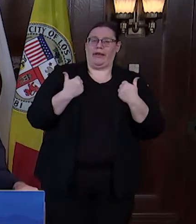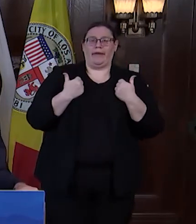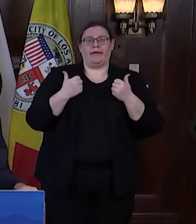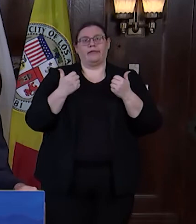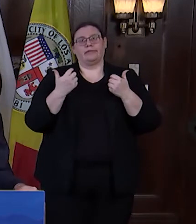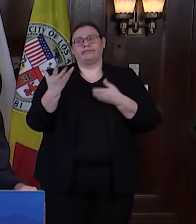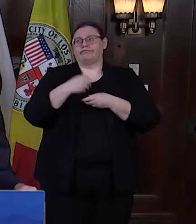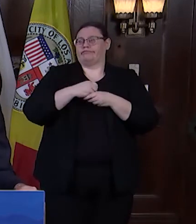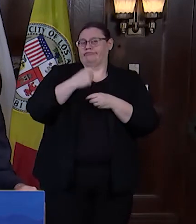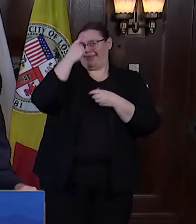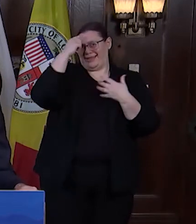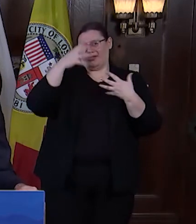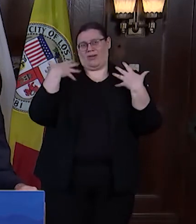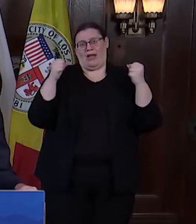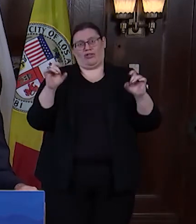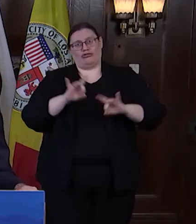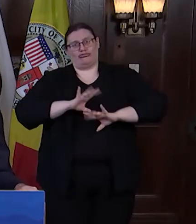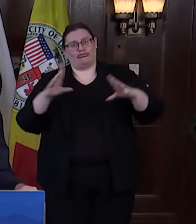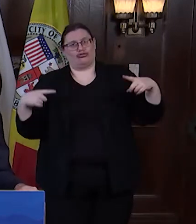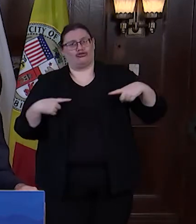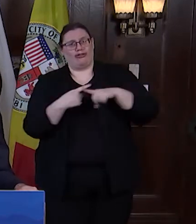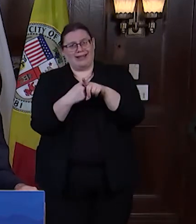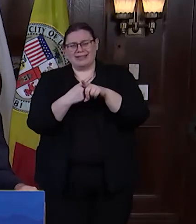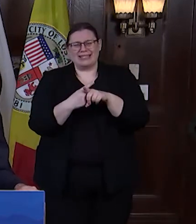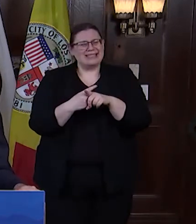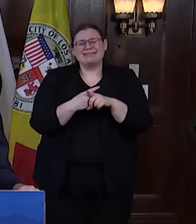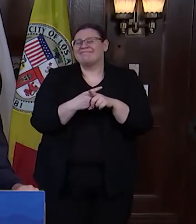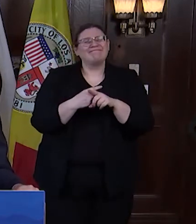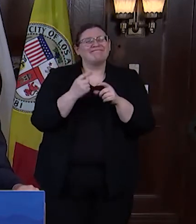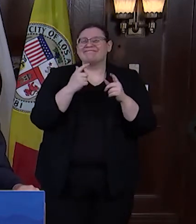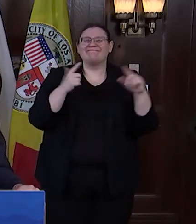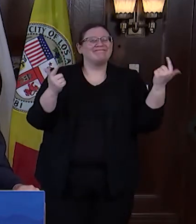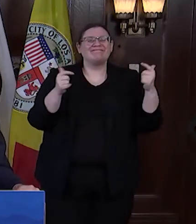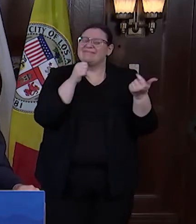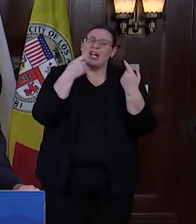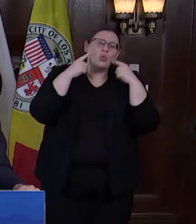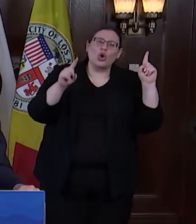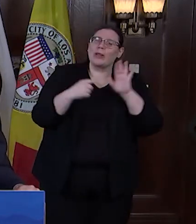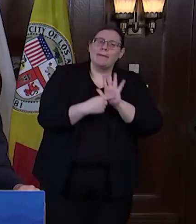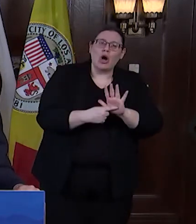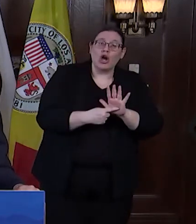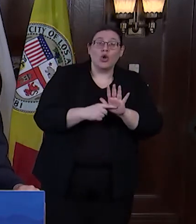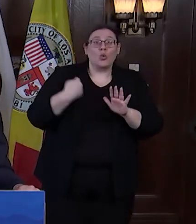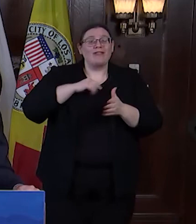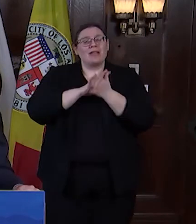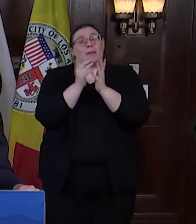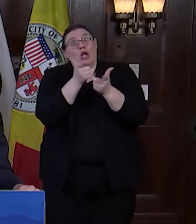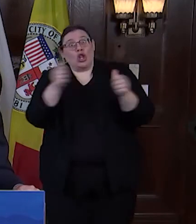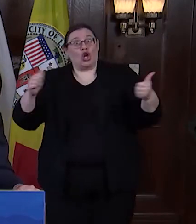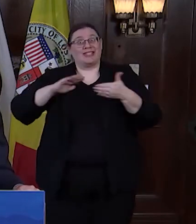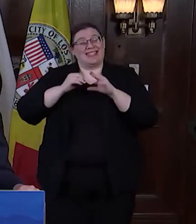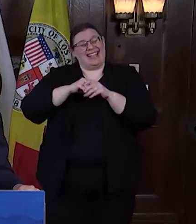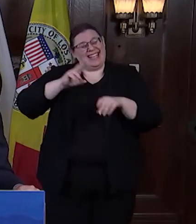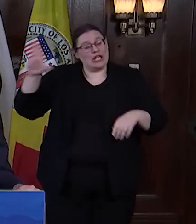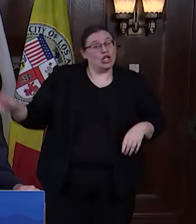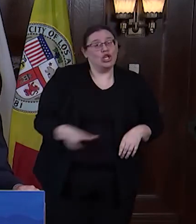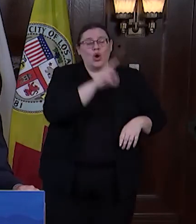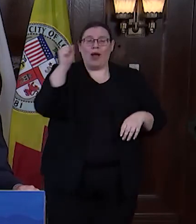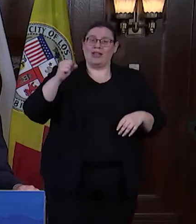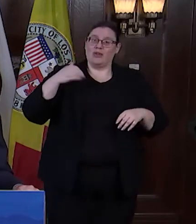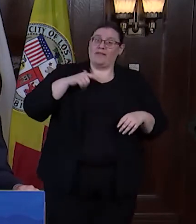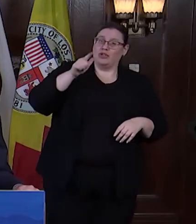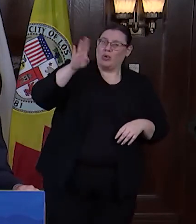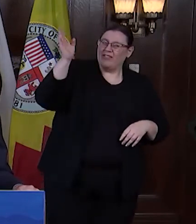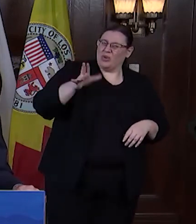mental health crises need a better model. And we have become the largest city in America to go live with a